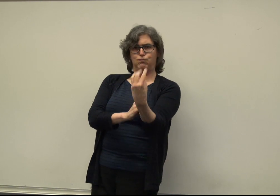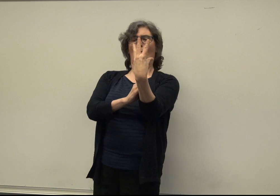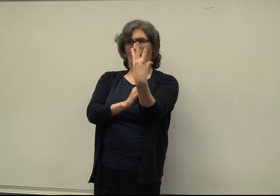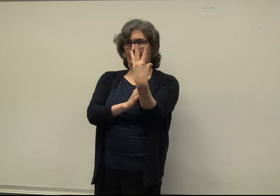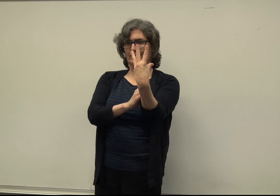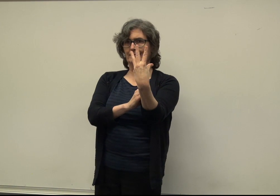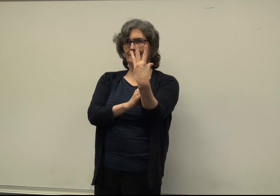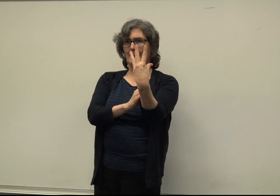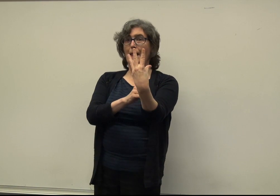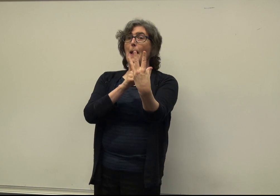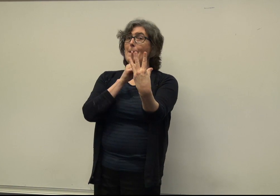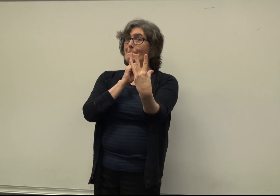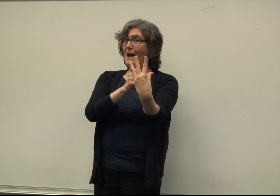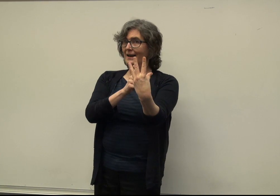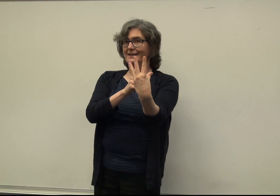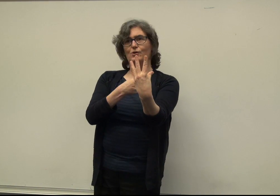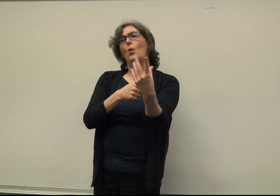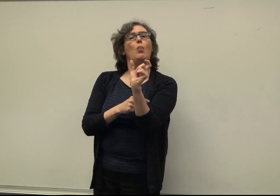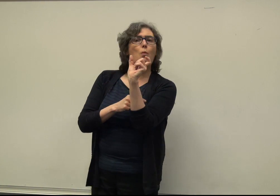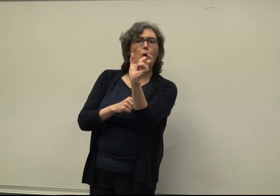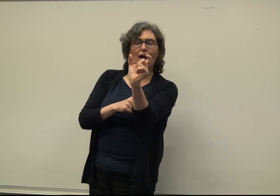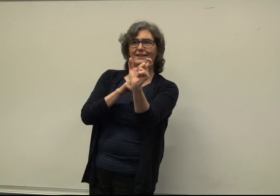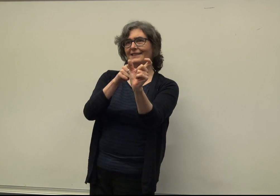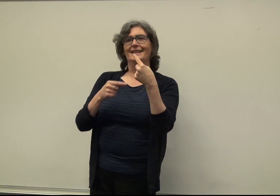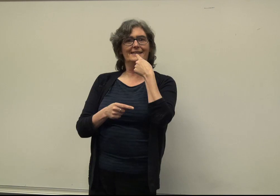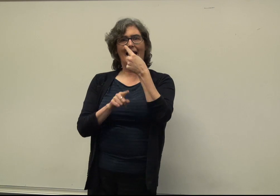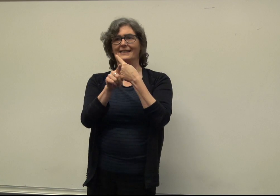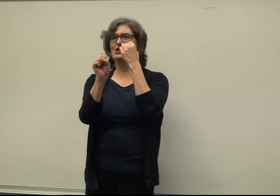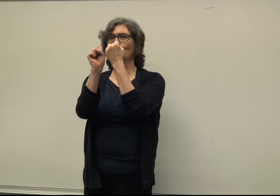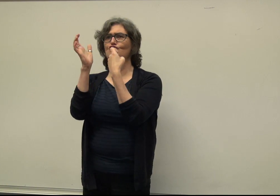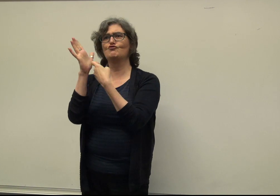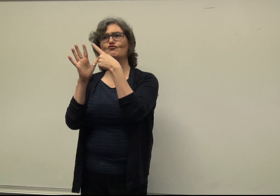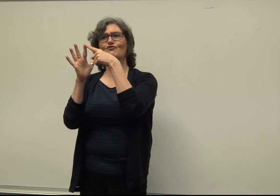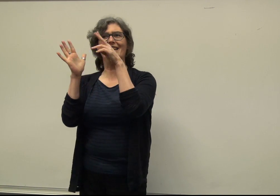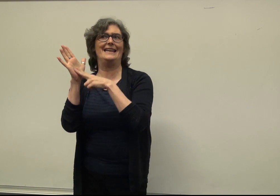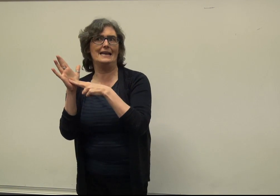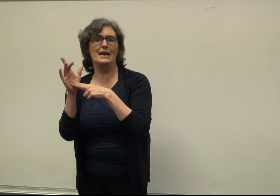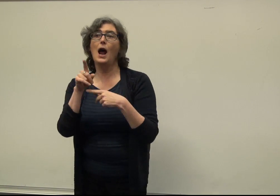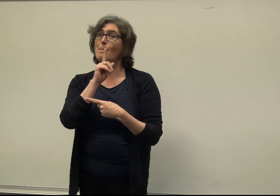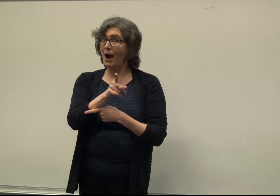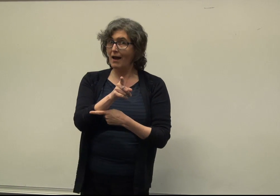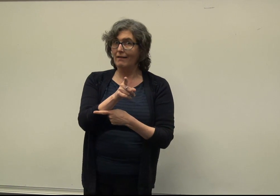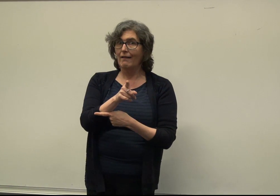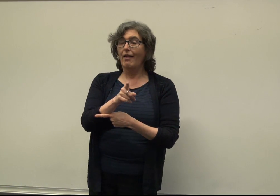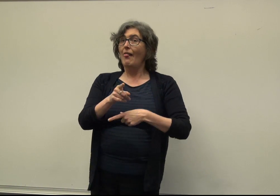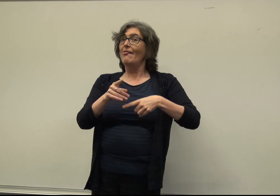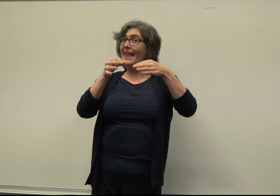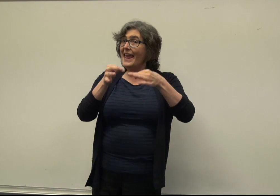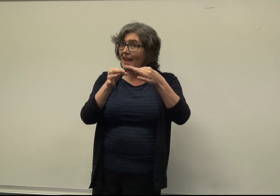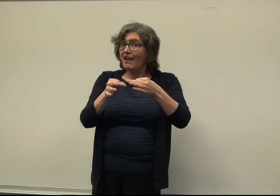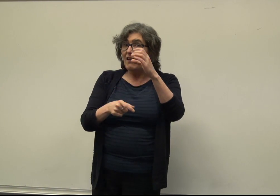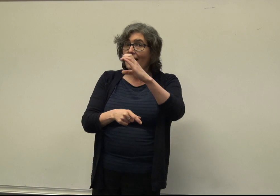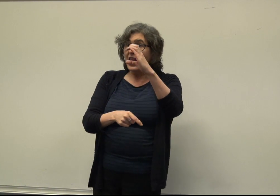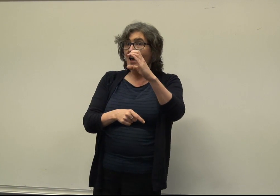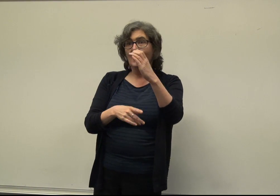black, but the words are written in a color that is not the same as what the word says. So the word